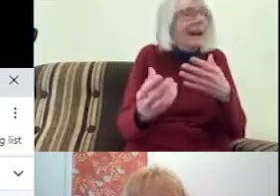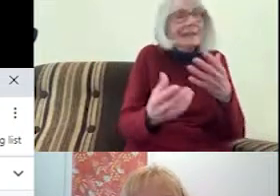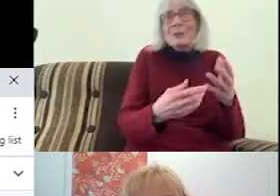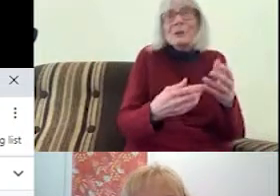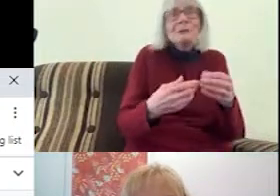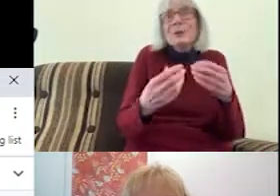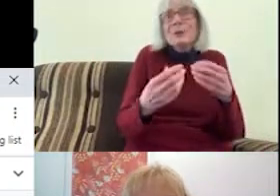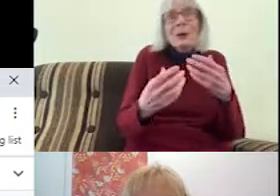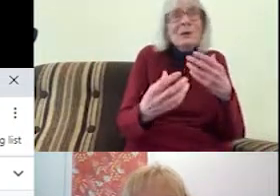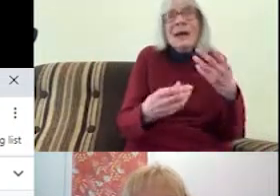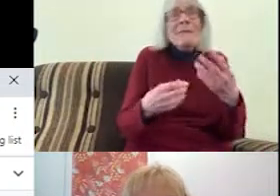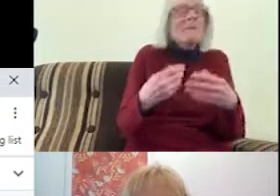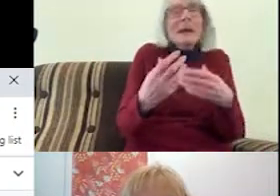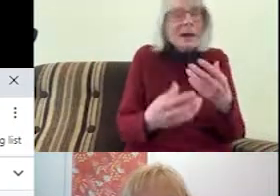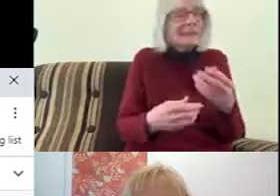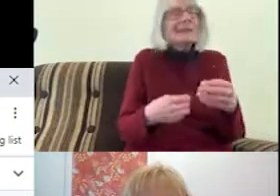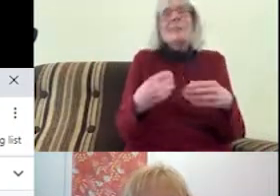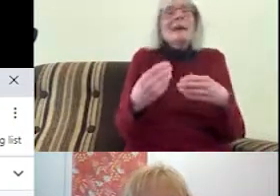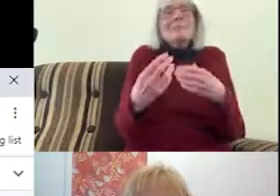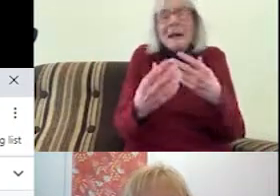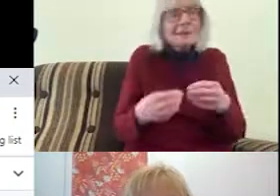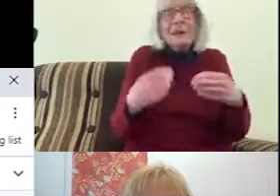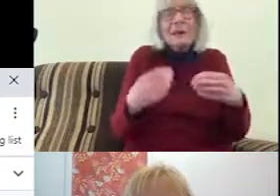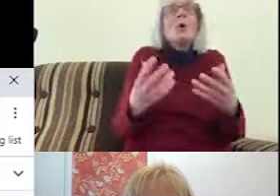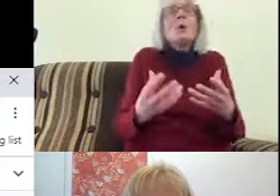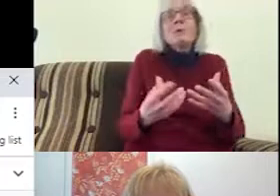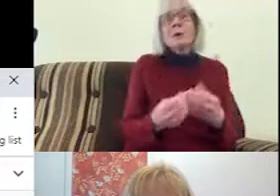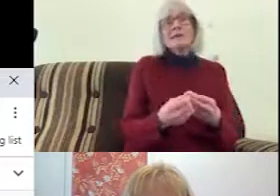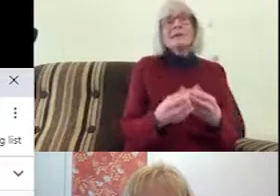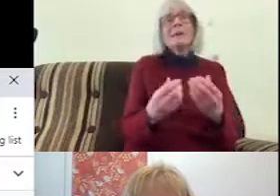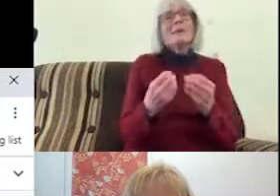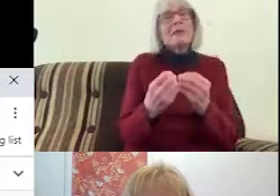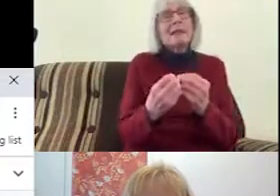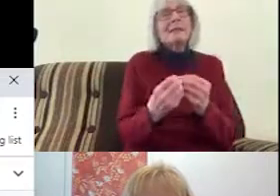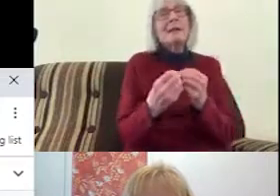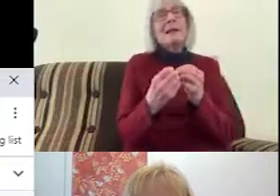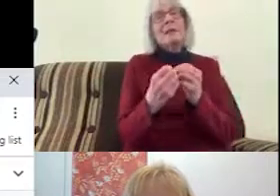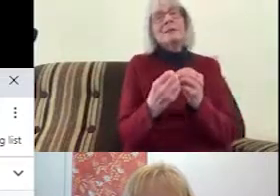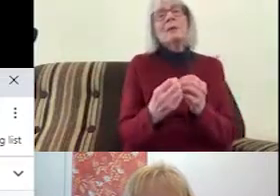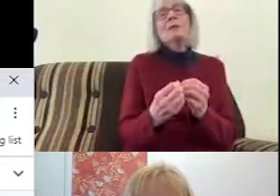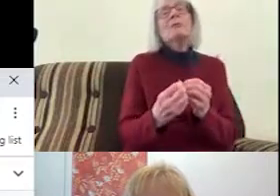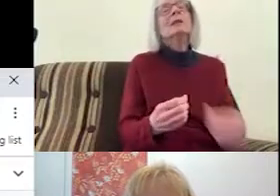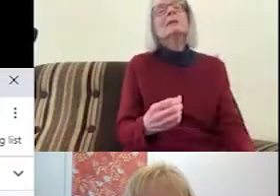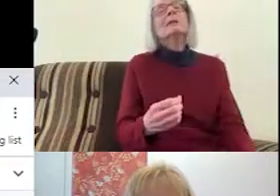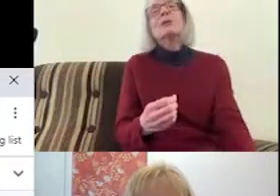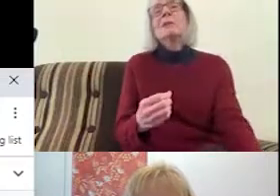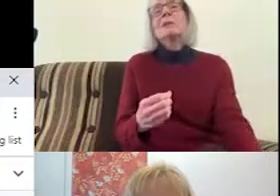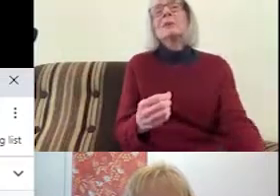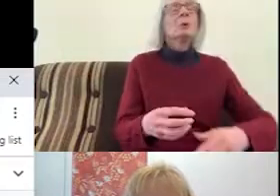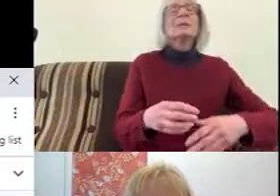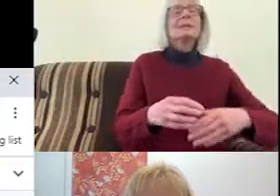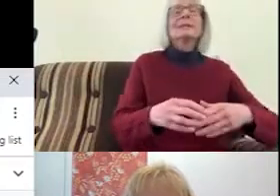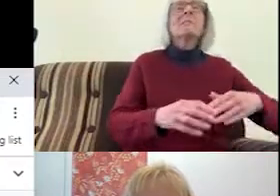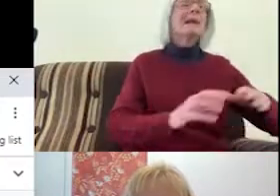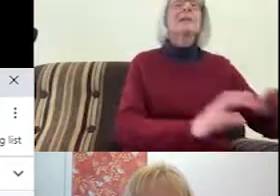familiar, start to sort of, be able to anticipate, participate, all of those things. So I think that's one of the real strengths